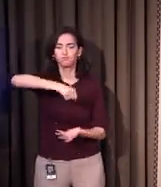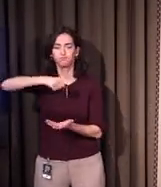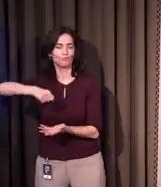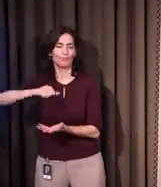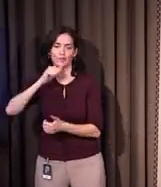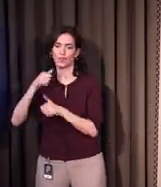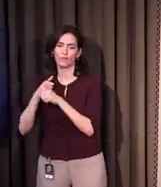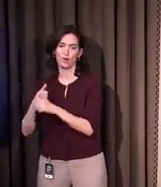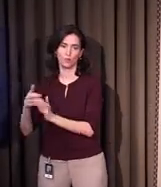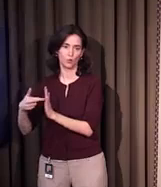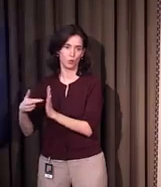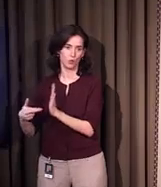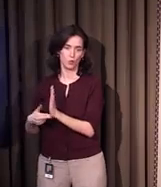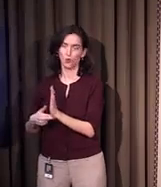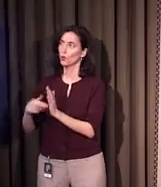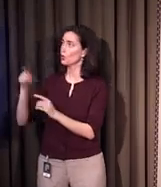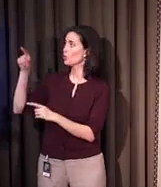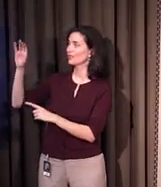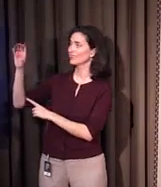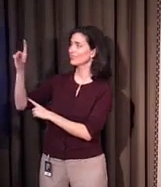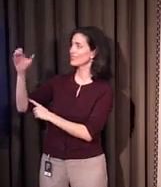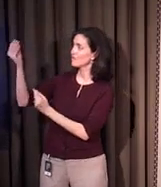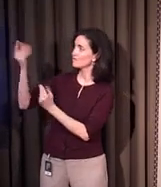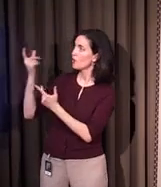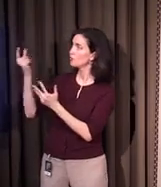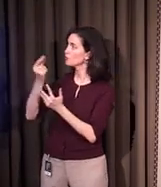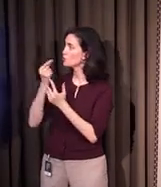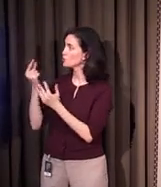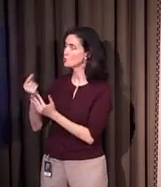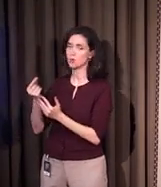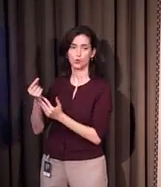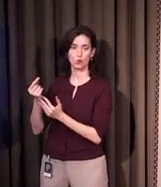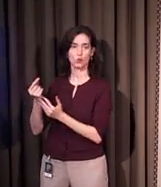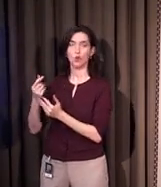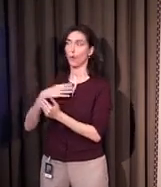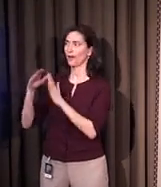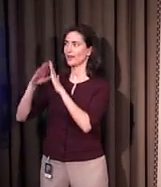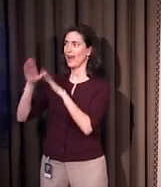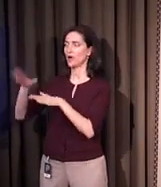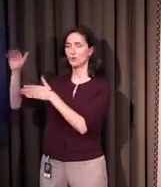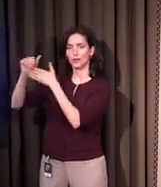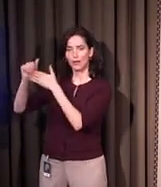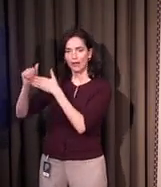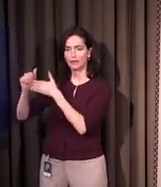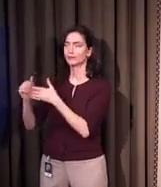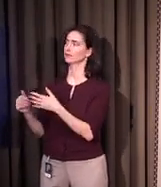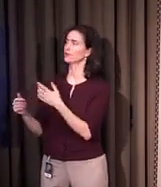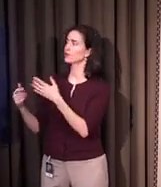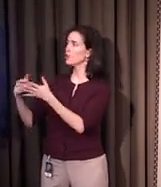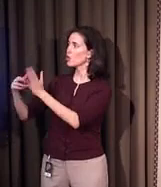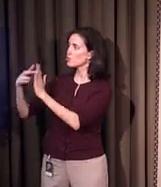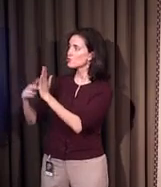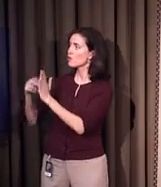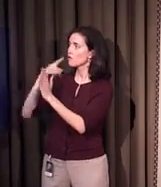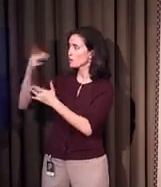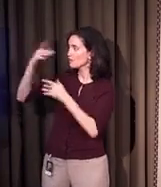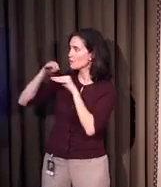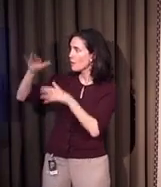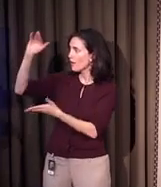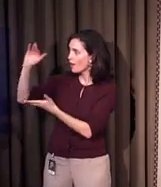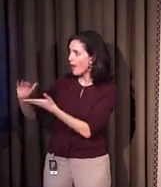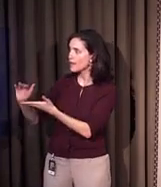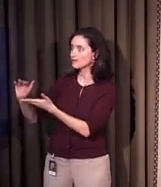conform to CDC recommendations and the guidelines set forth by the White House and to the mitigation measures that we've been promoting